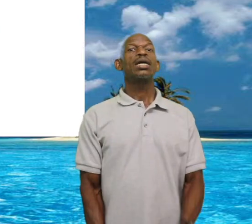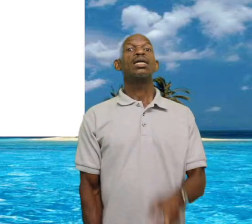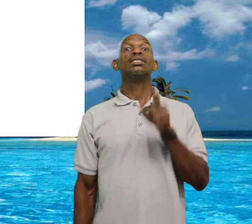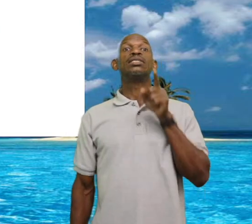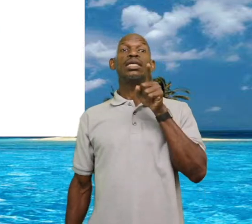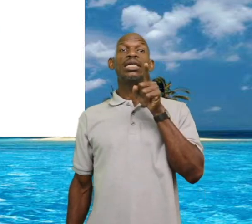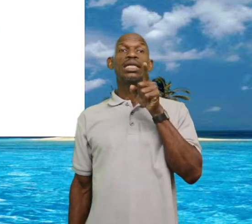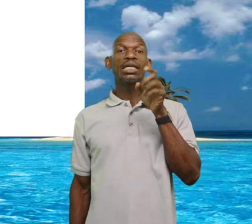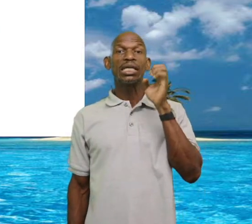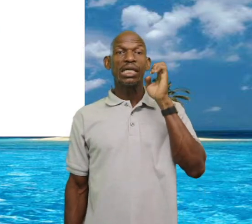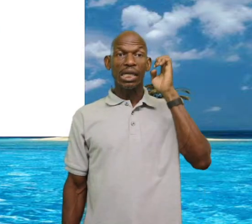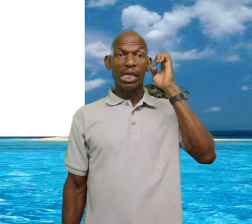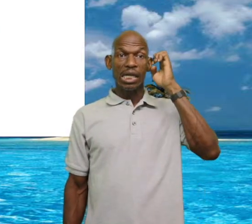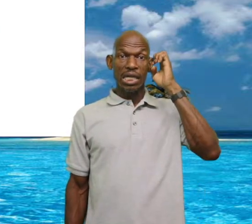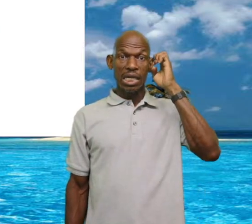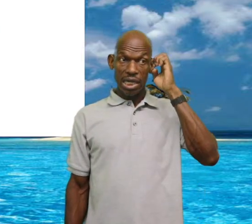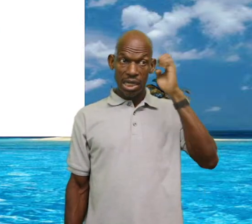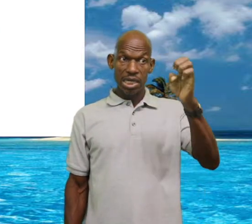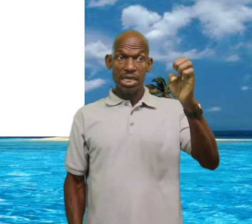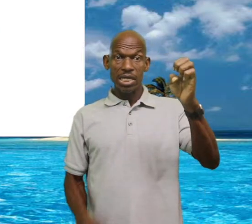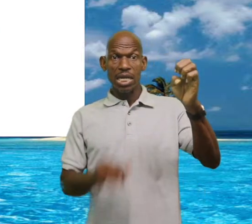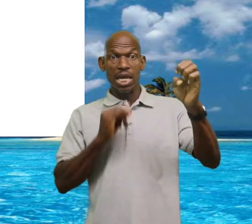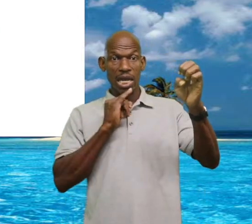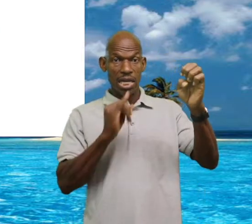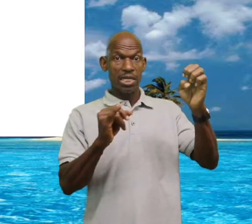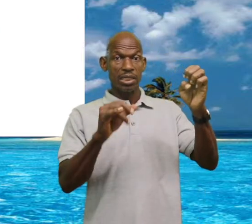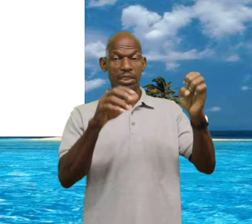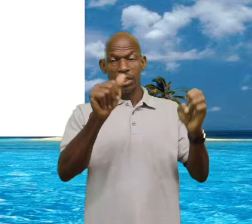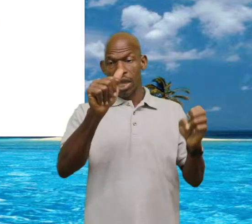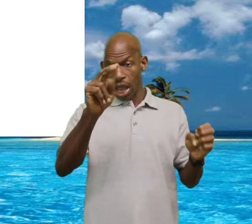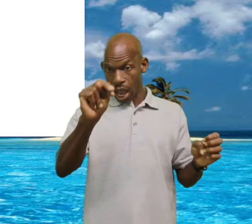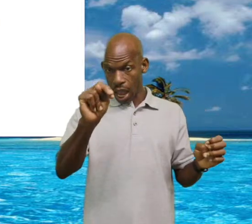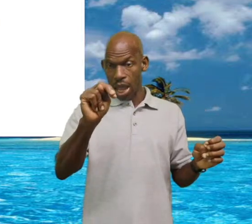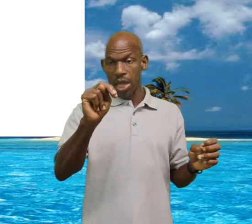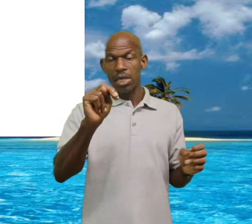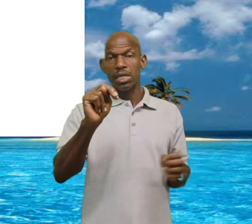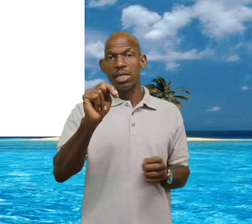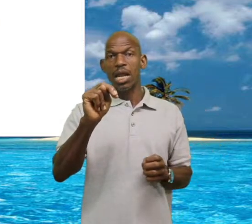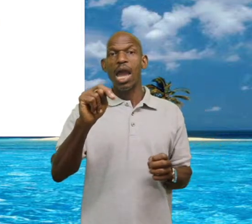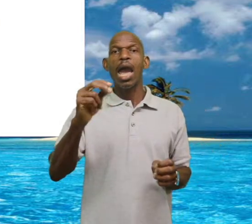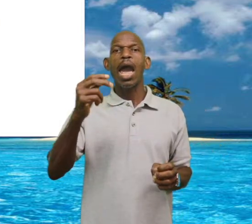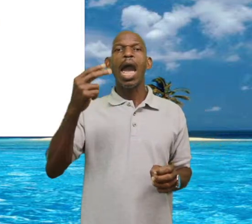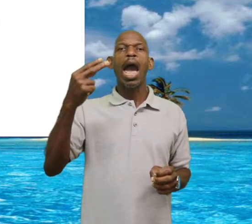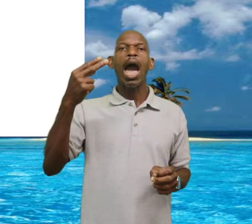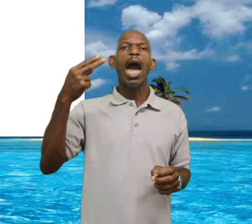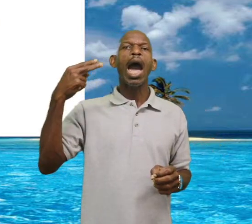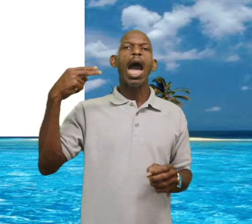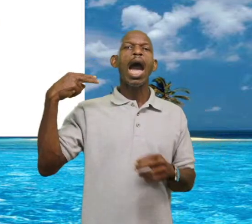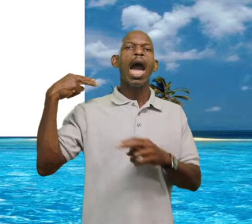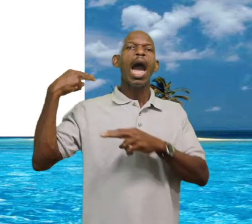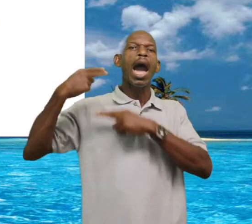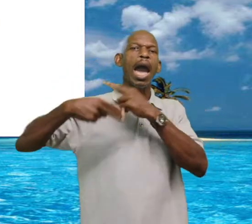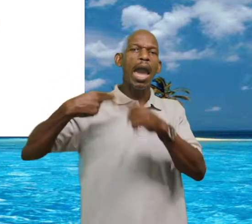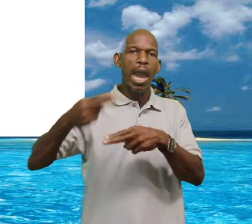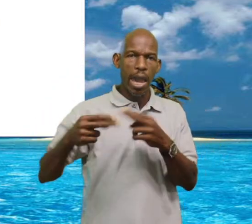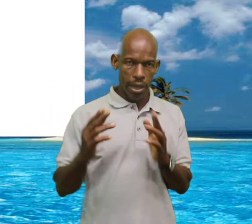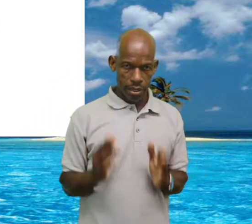ask the question, but Sharon taught us that this is supposed to be a, and how she is